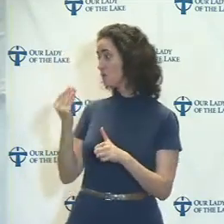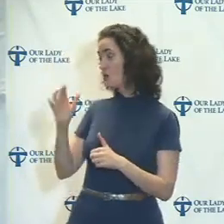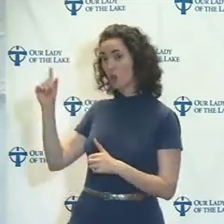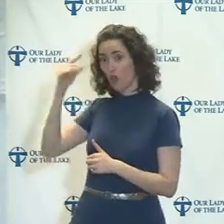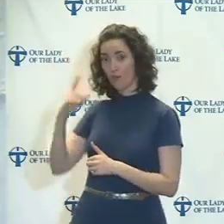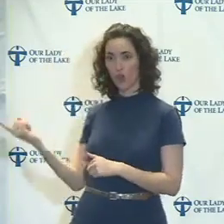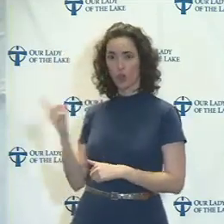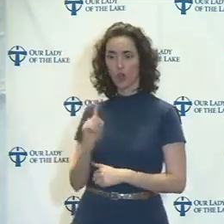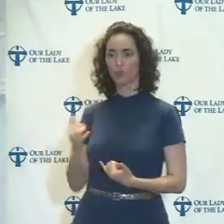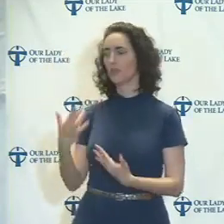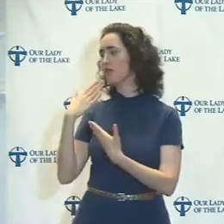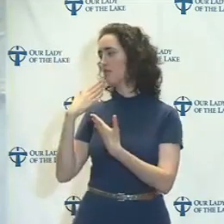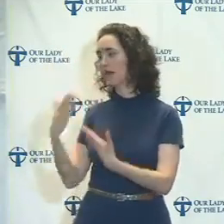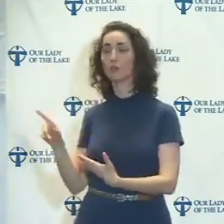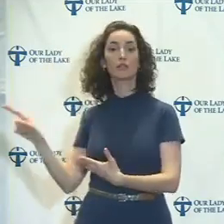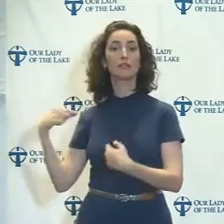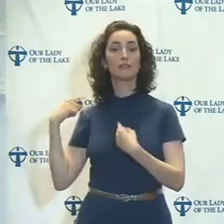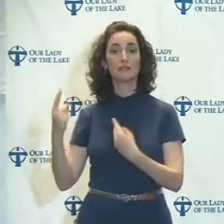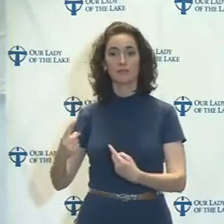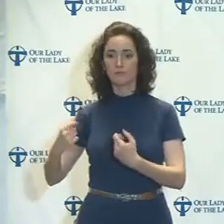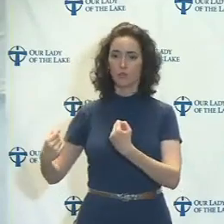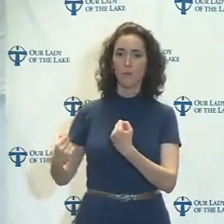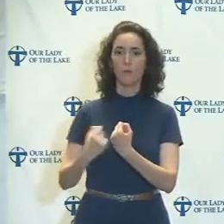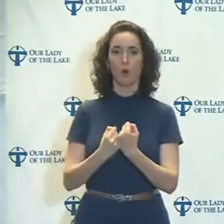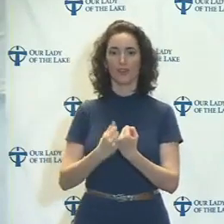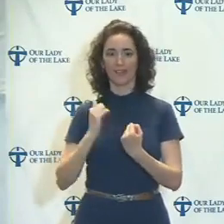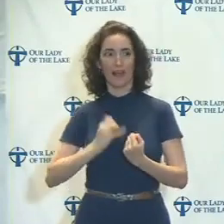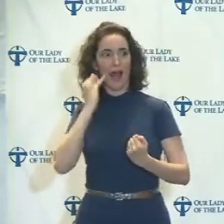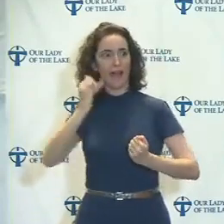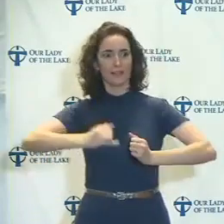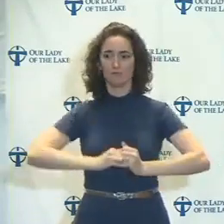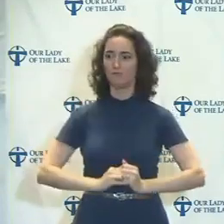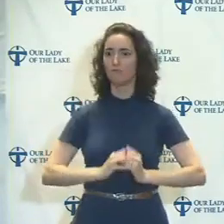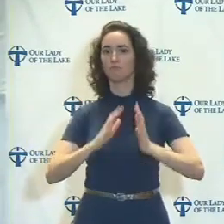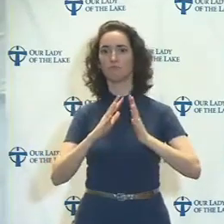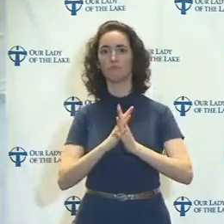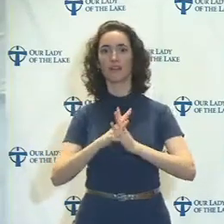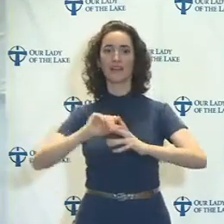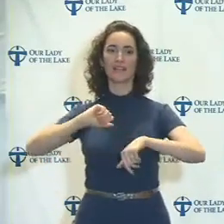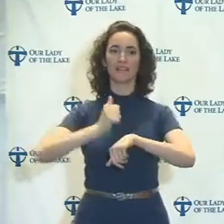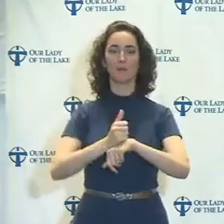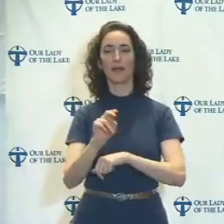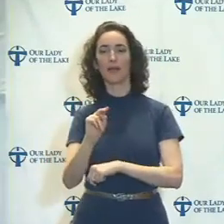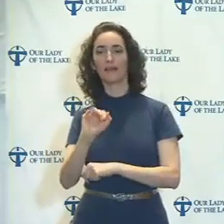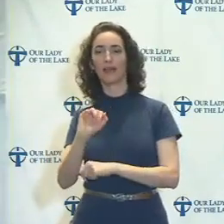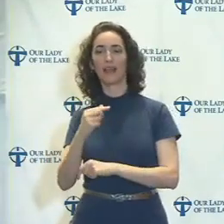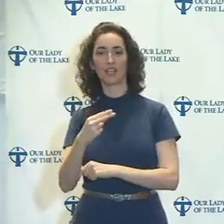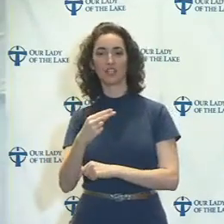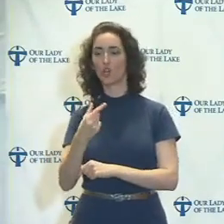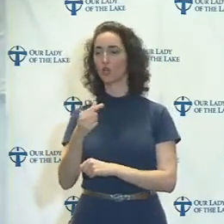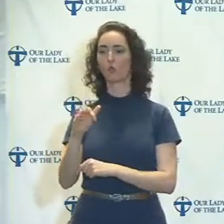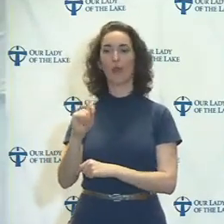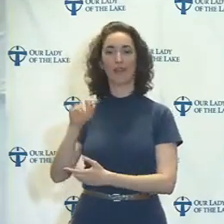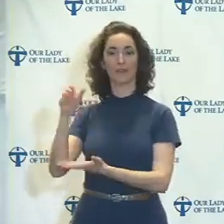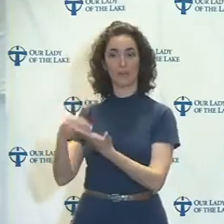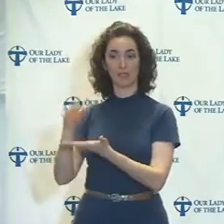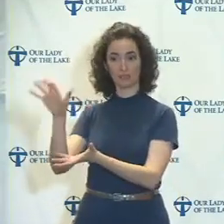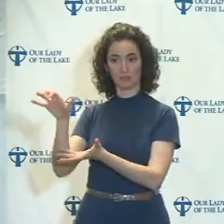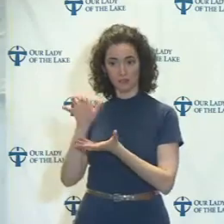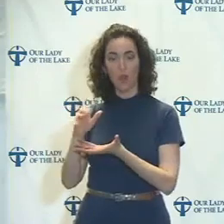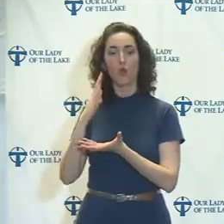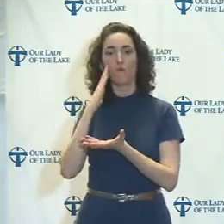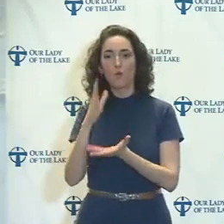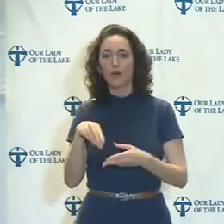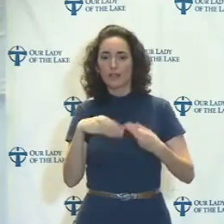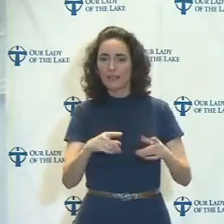here today, for his support for an initiative that led to the funding of an NIH grant to conduct COVID